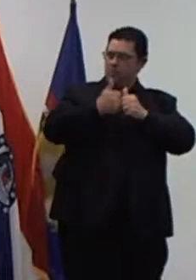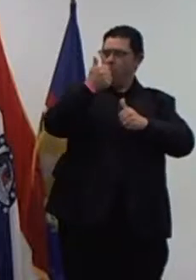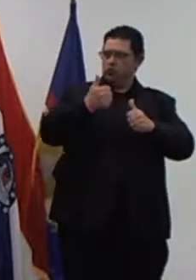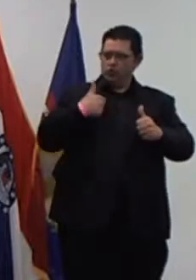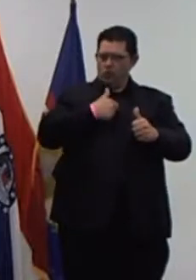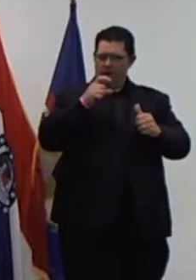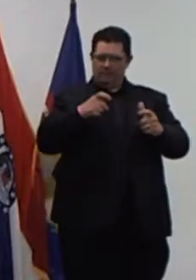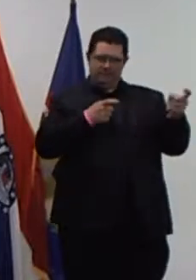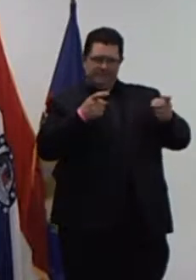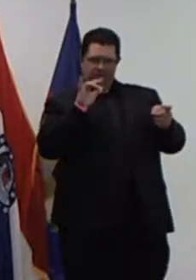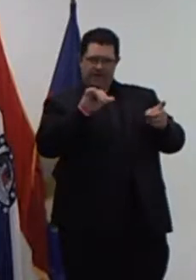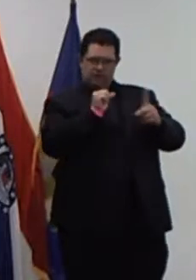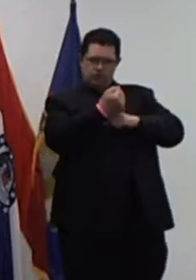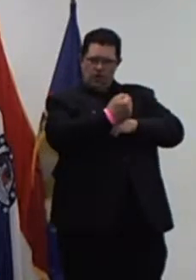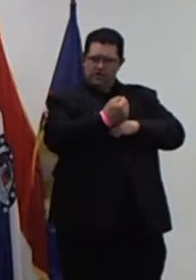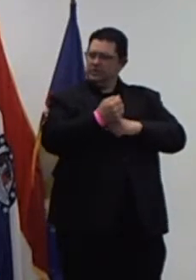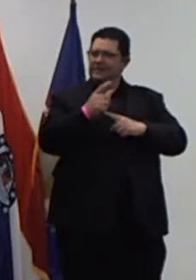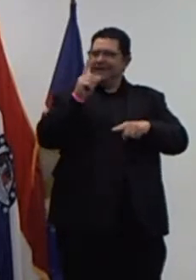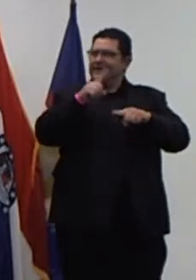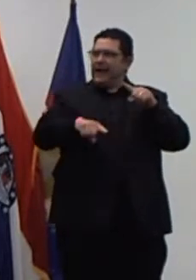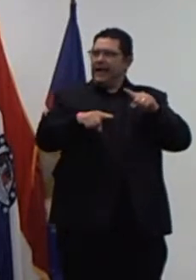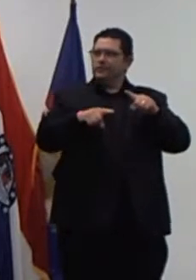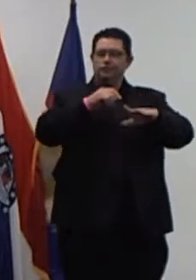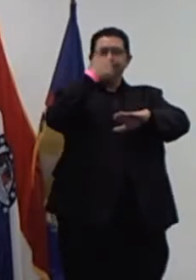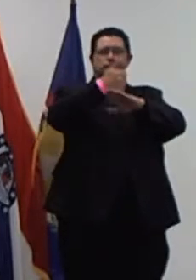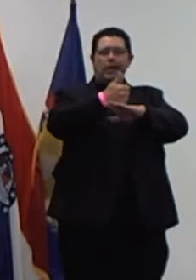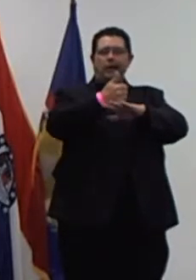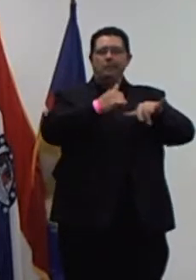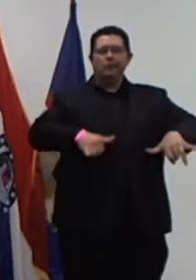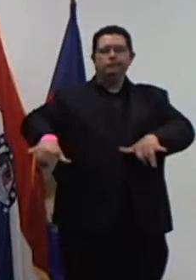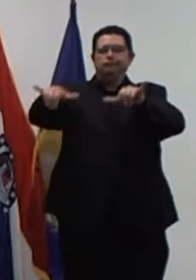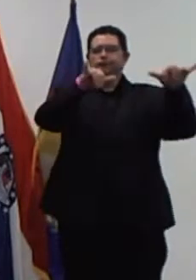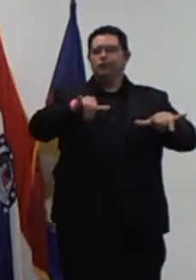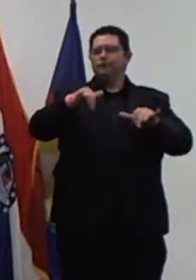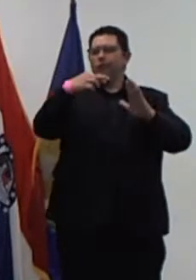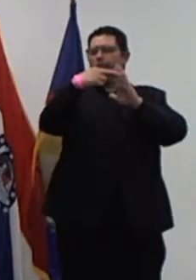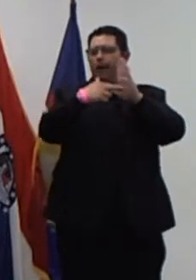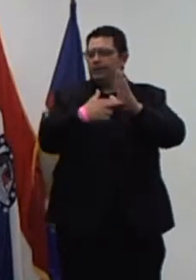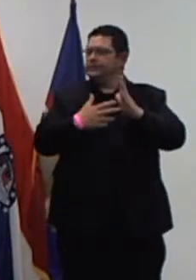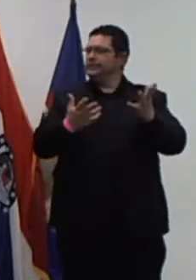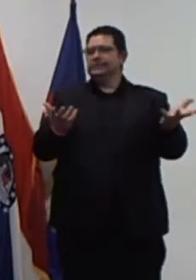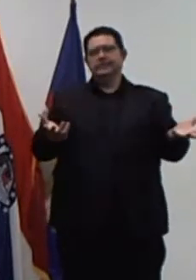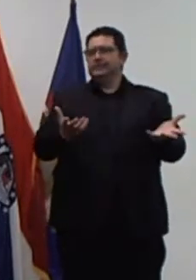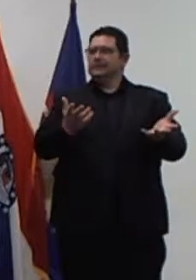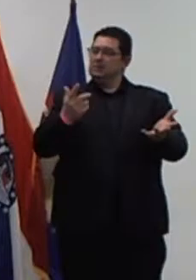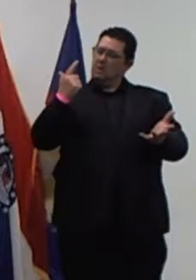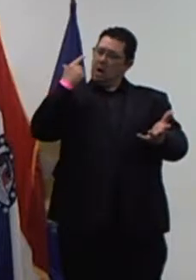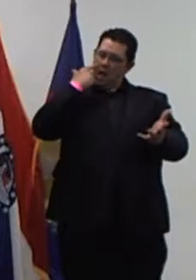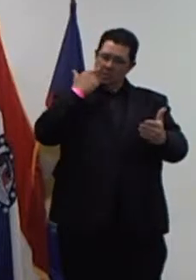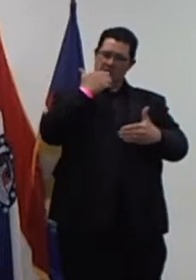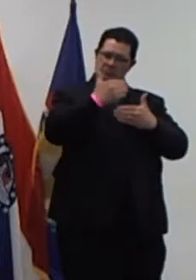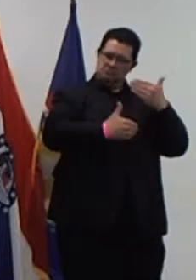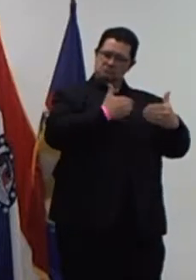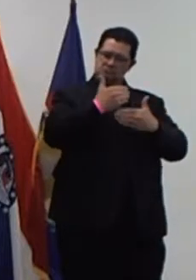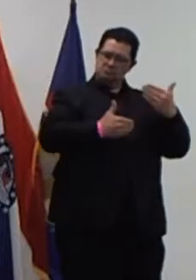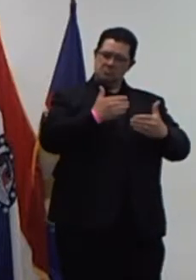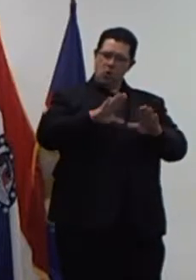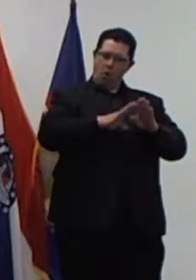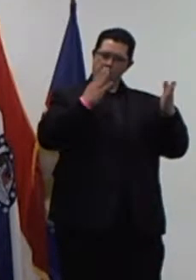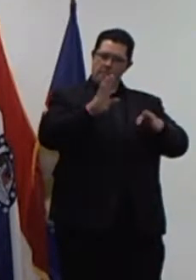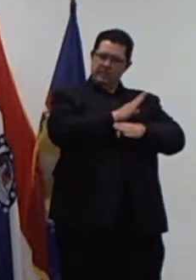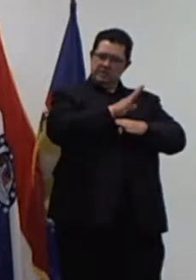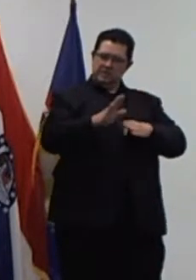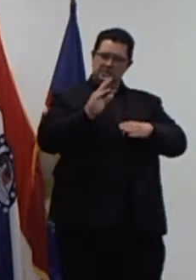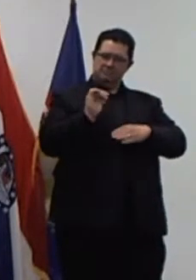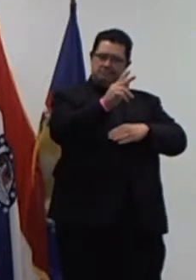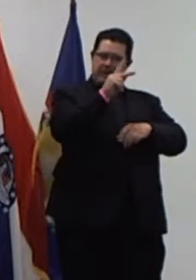So you can't just make a uniform policy at the same time. But I think we're headed in the right direction here. I think by opening up the business, getting people back out, getting